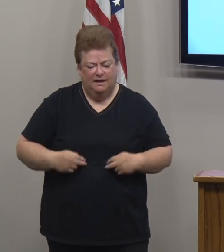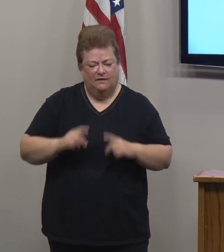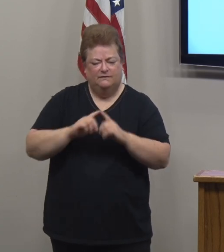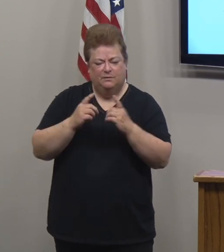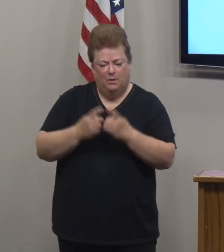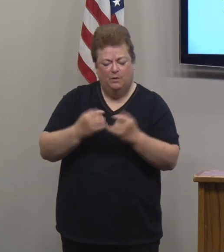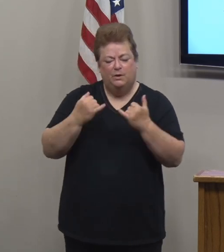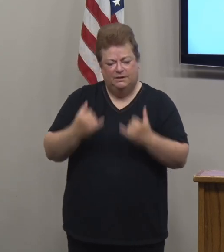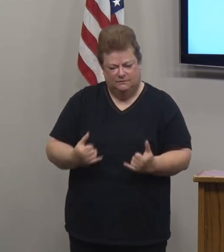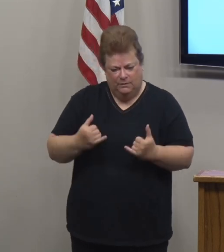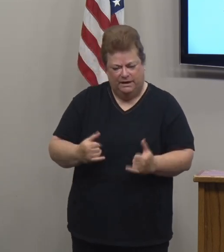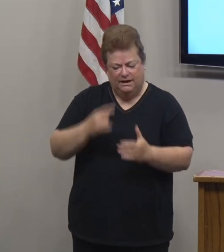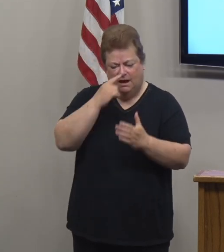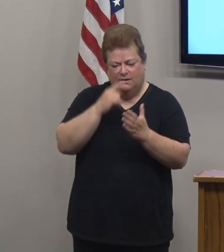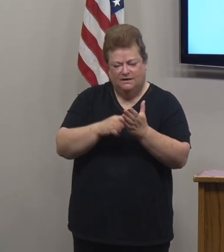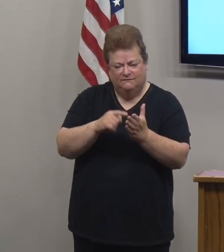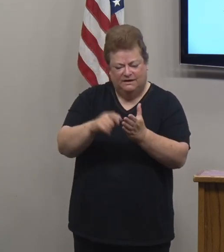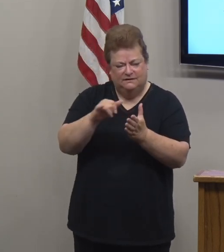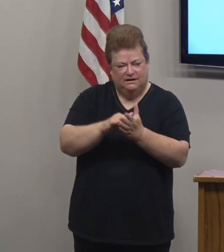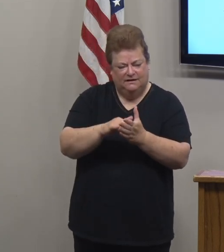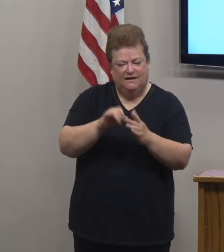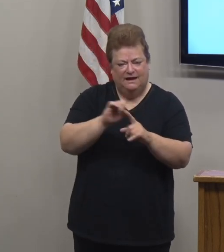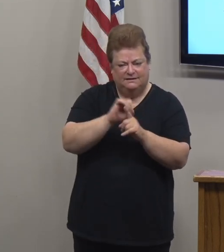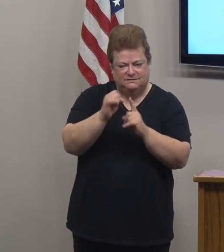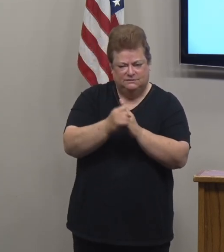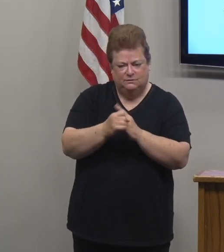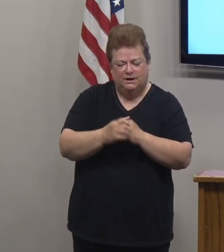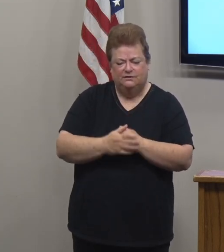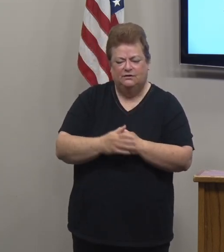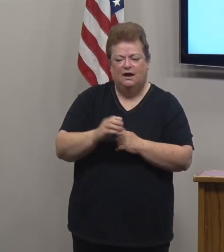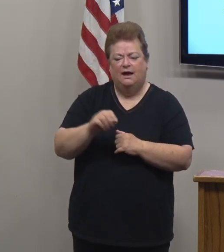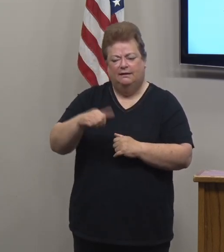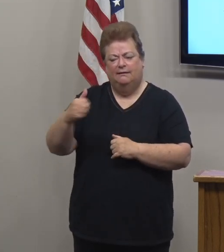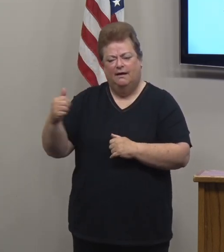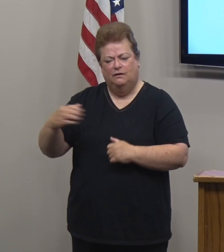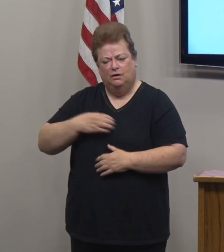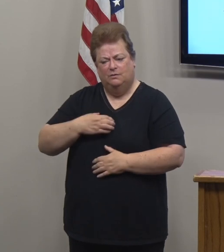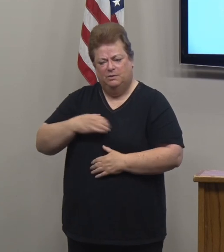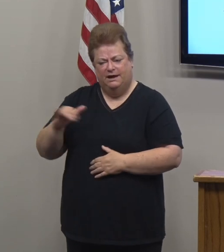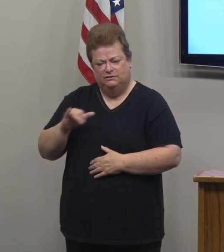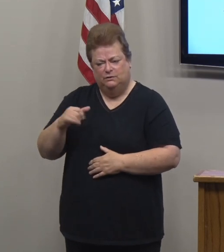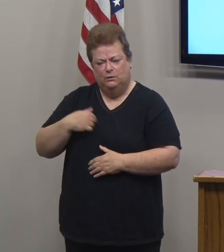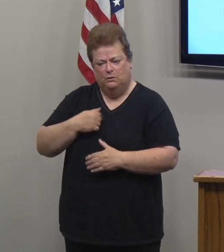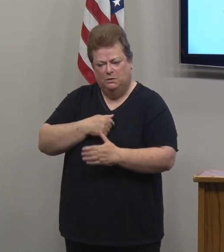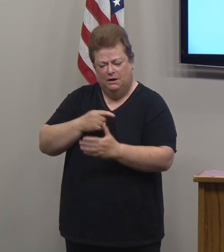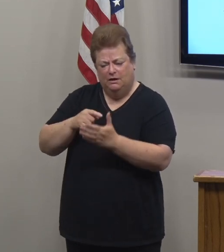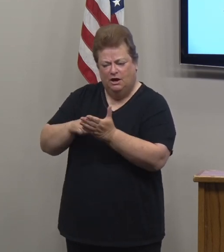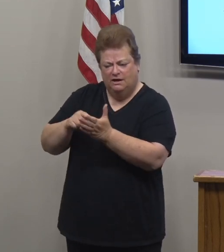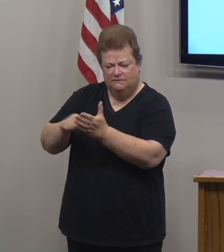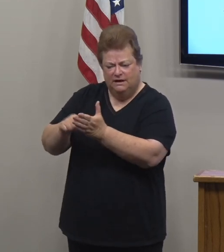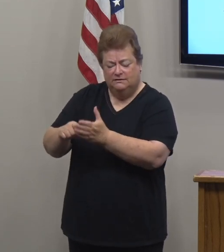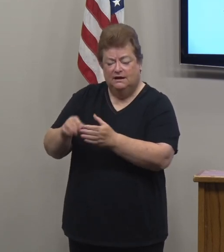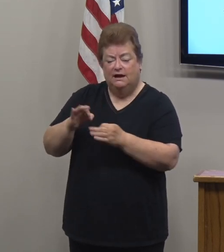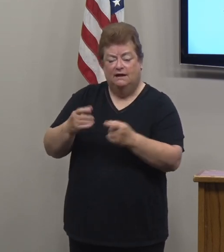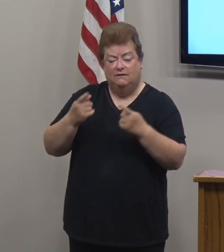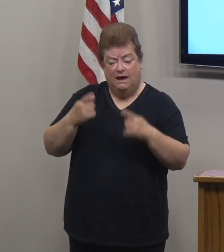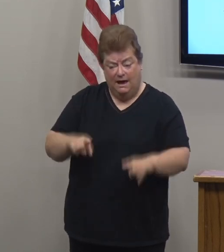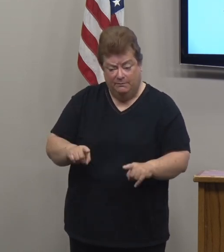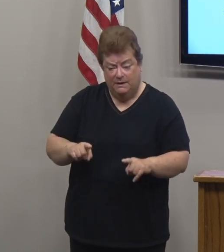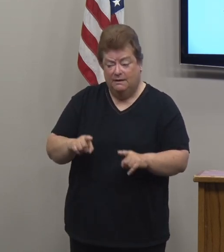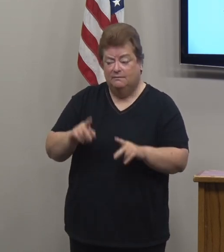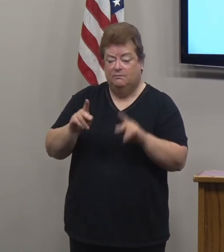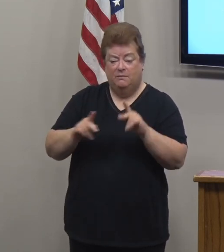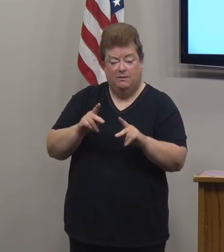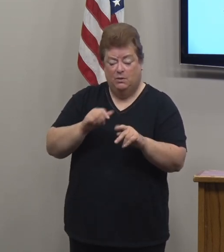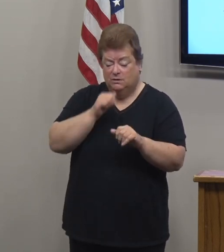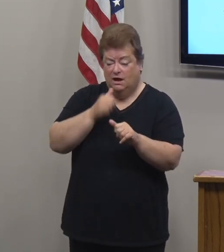currently investigating that situation as well as other complaints. If violations have occurred, appropriate action